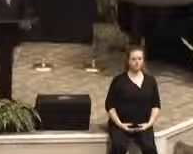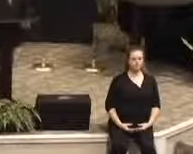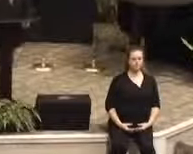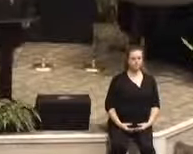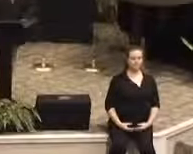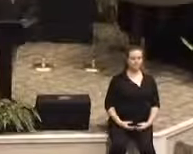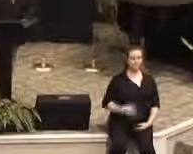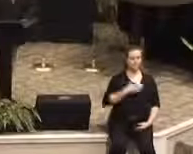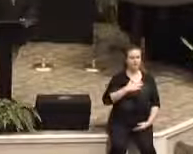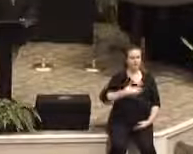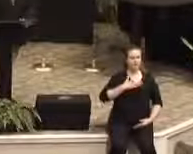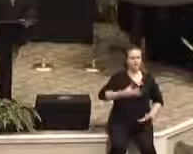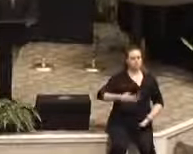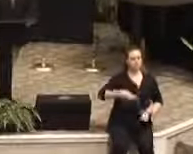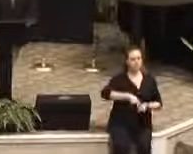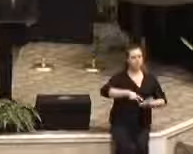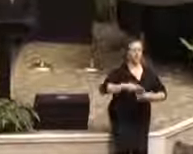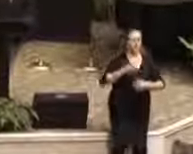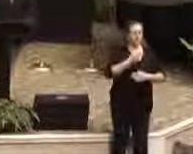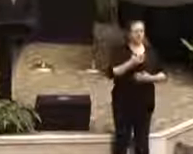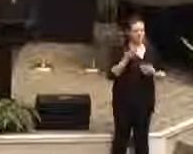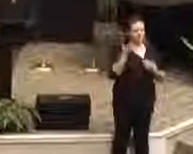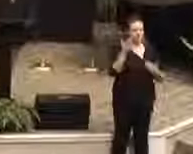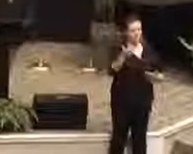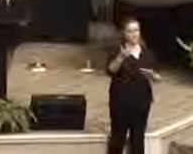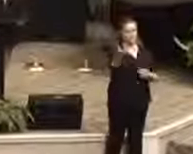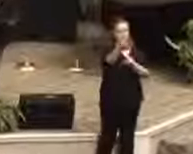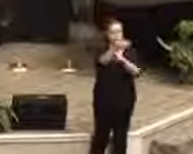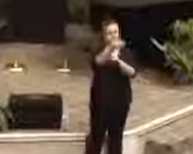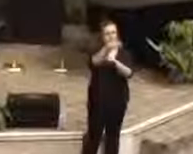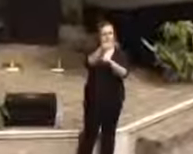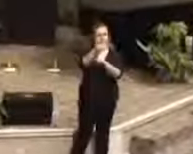Would everyone please rise for the presentation of the colors.